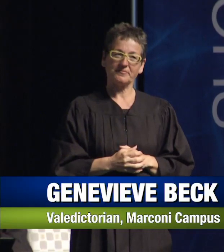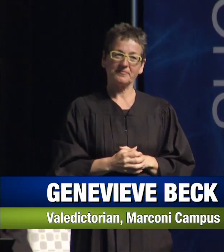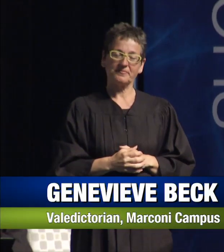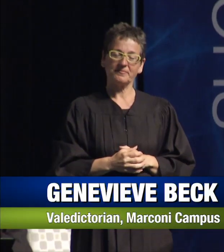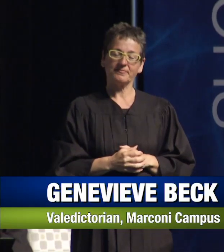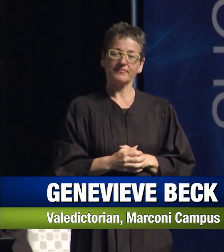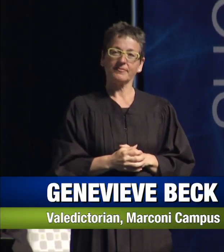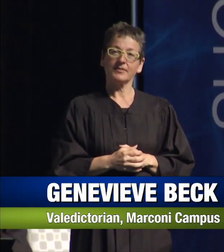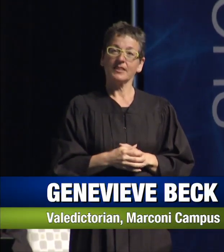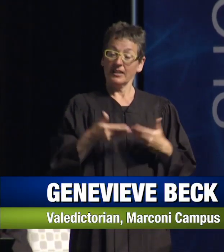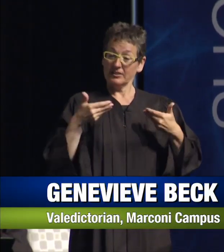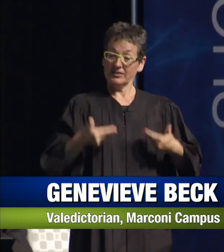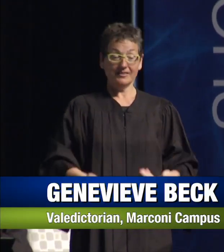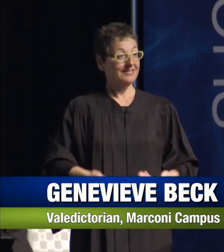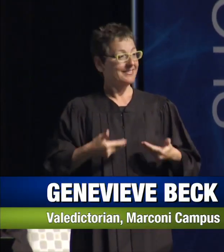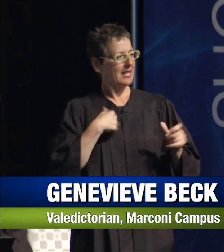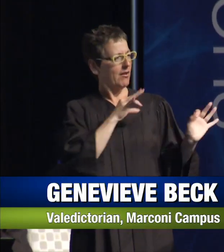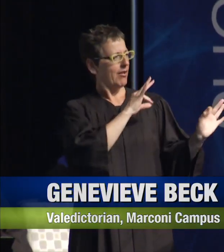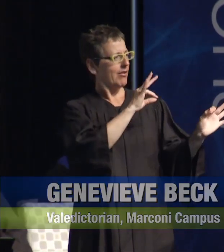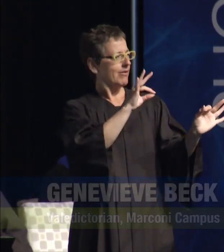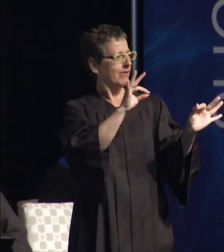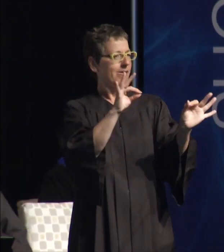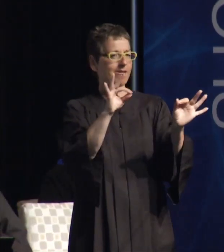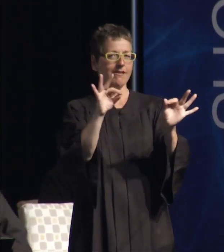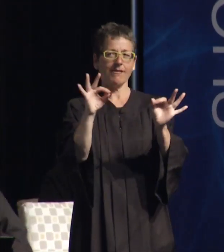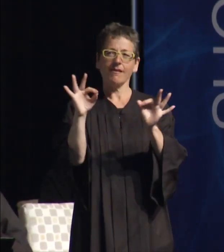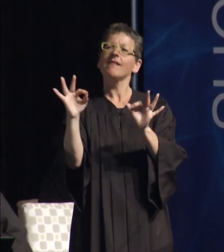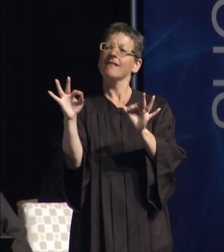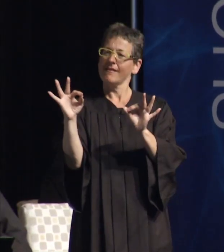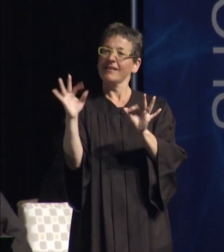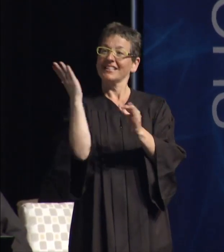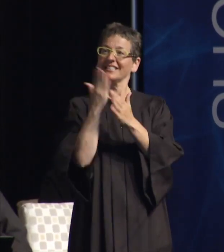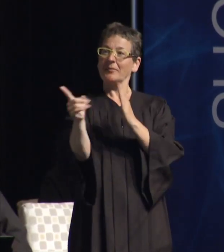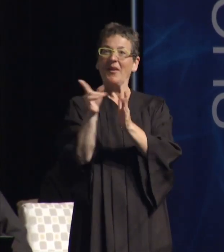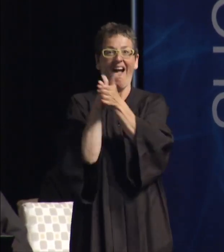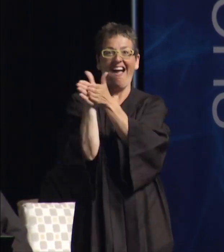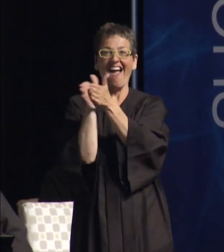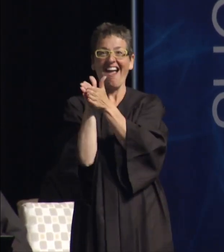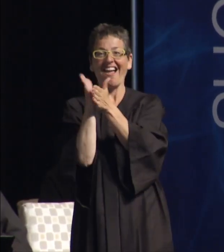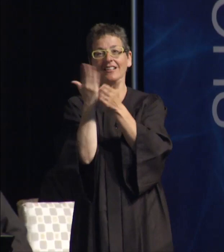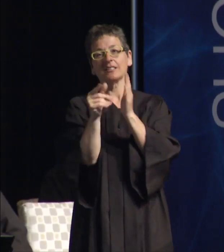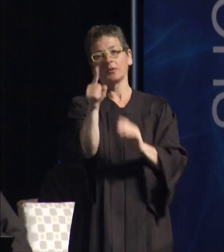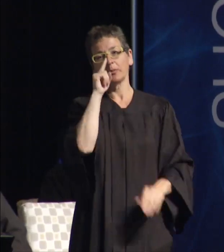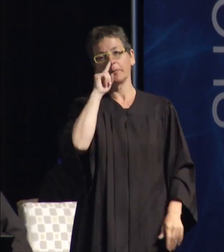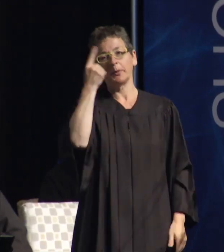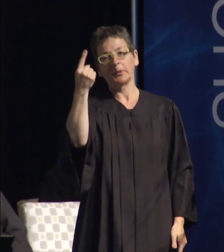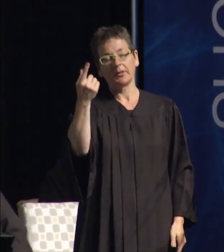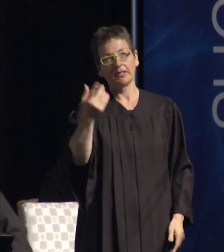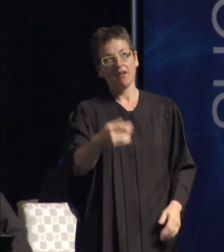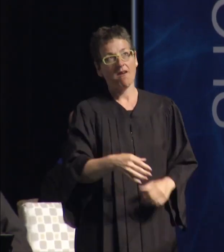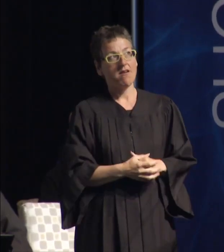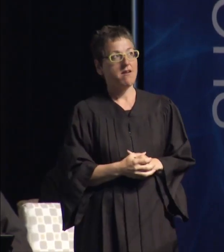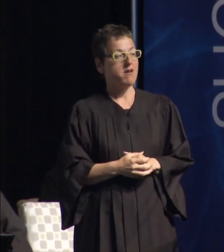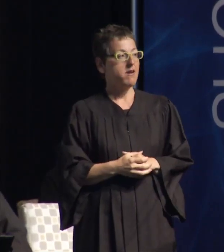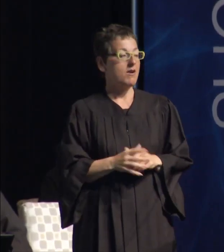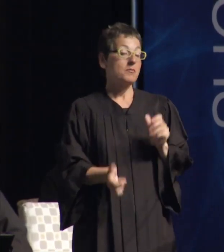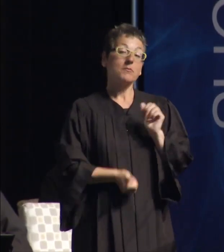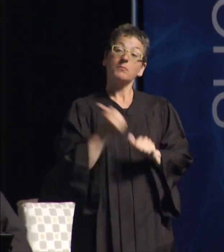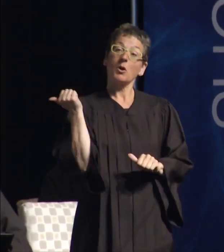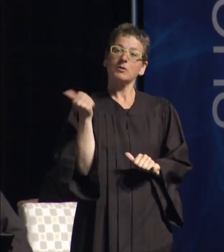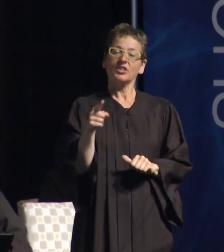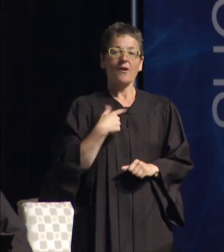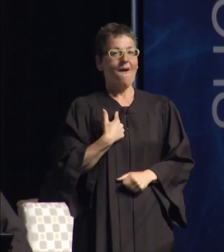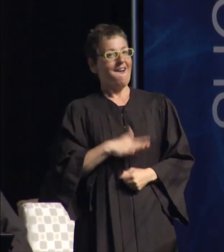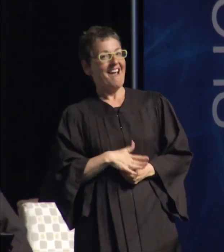And so I stand here looking out at a sea of faces. Some of you are eager, some of you are bored, but the majority of you are bursting